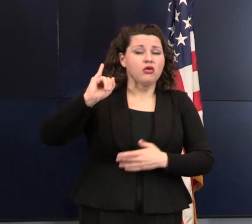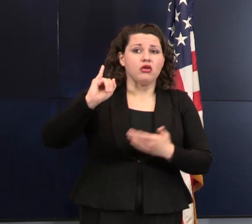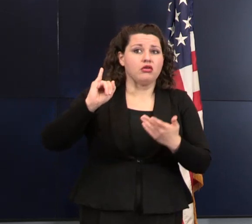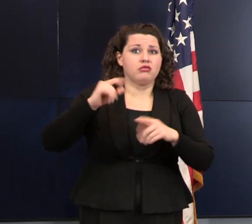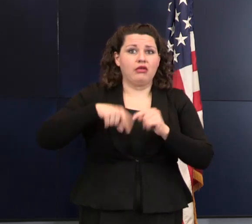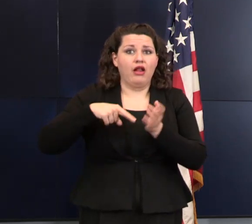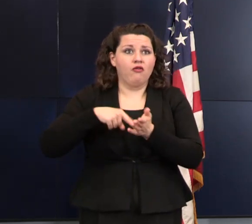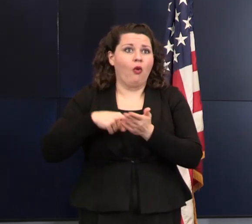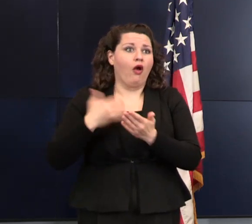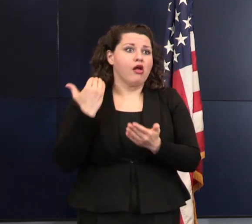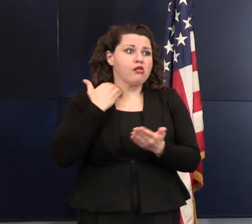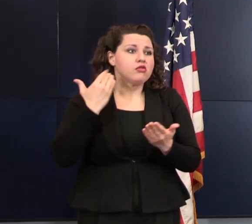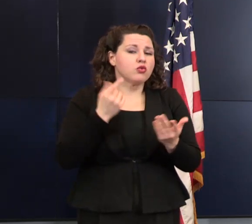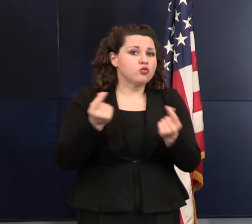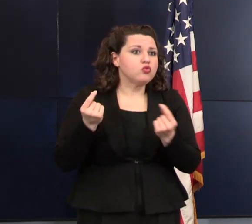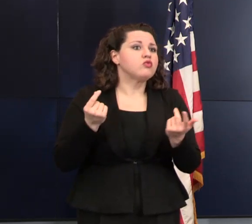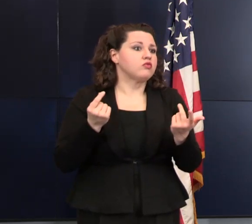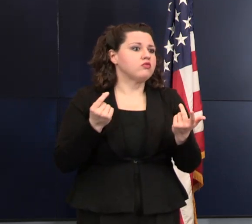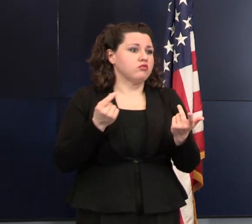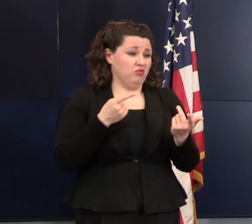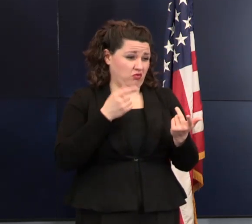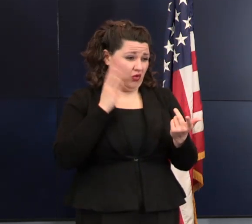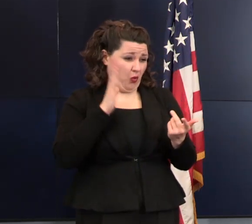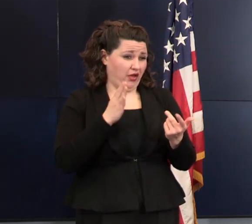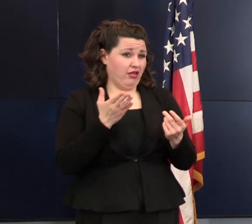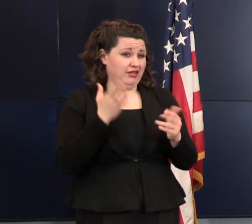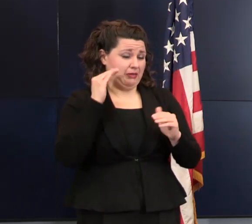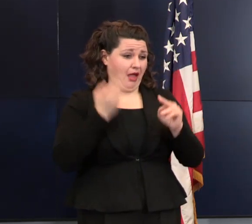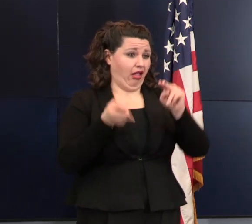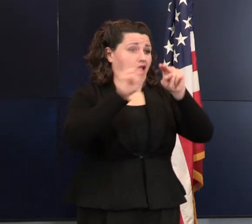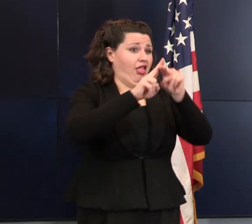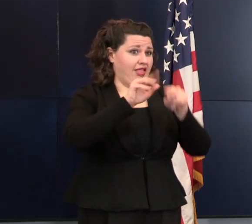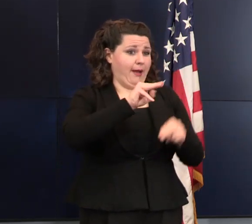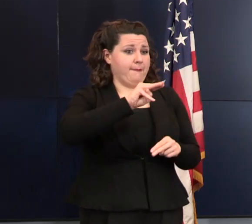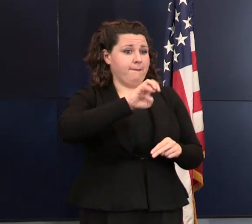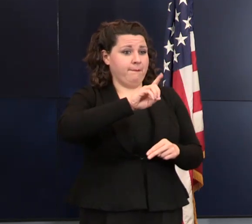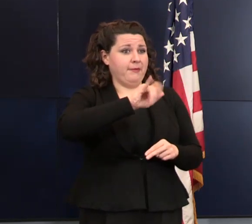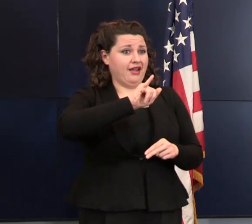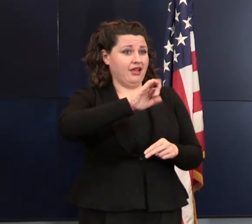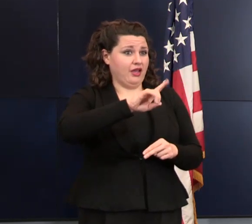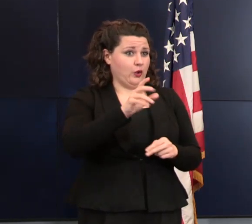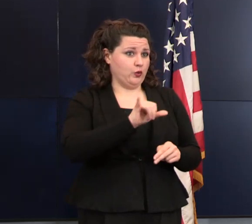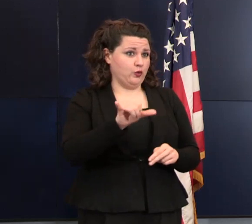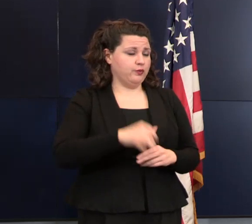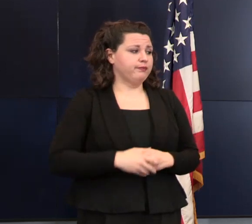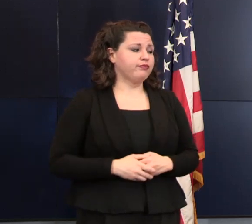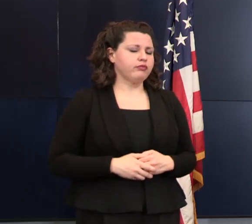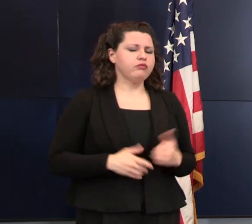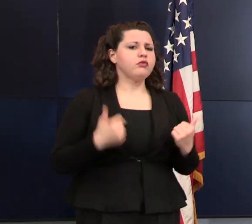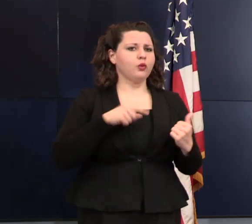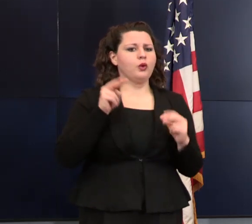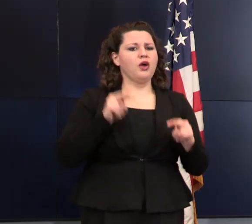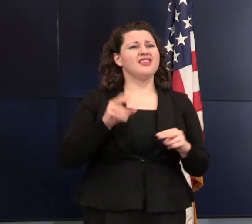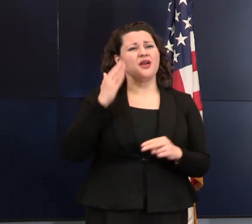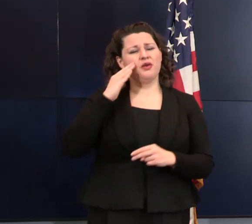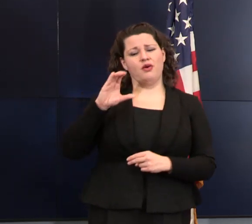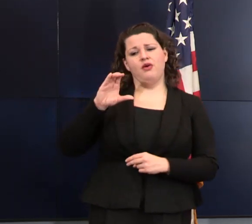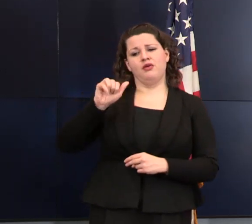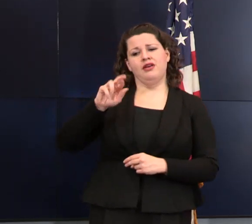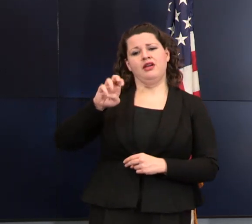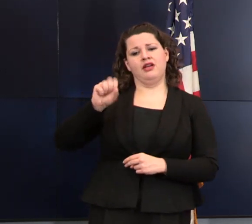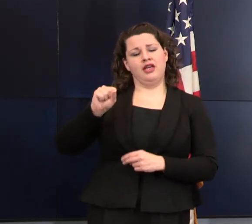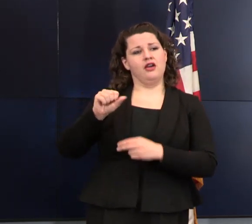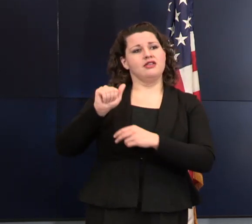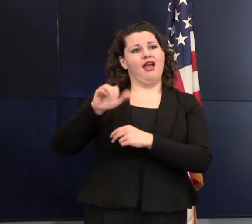going uninsured? Yeah, and Rod, we'll be watching all of that. I know, the CARES Act was to help